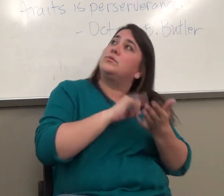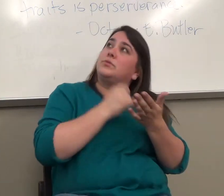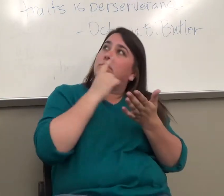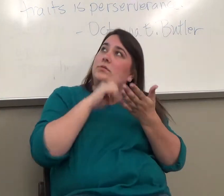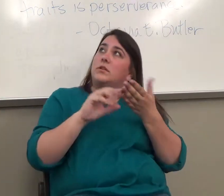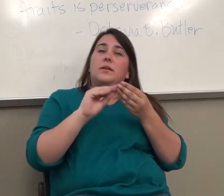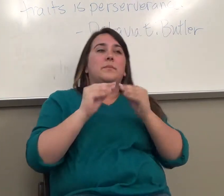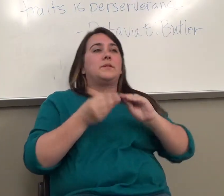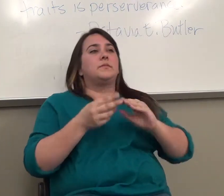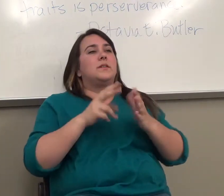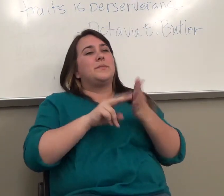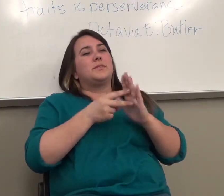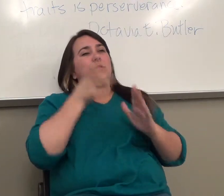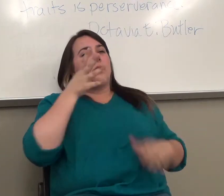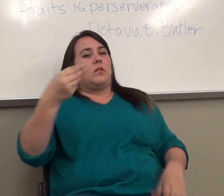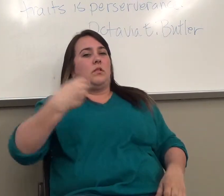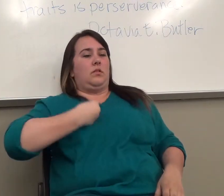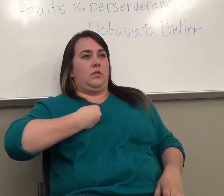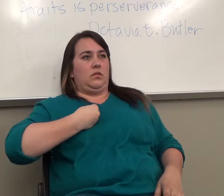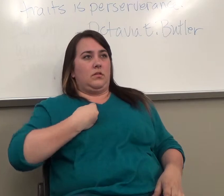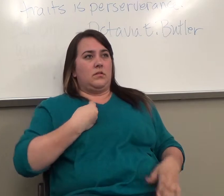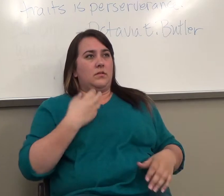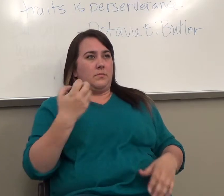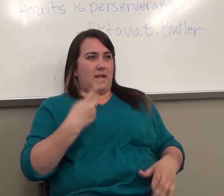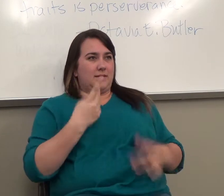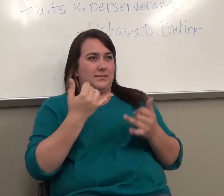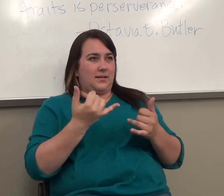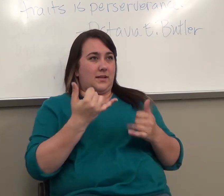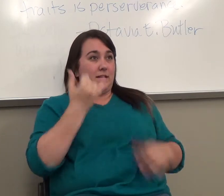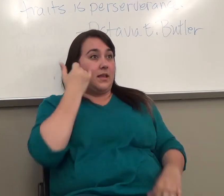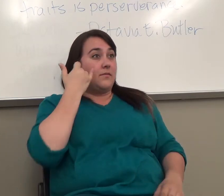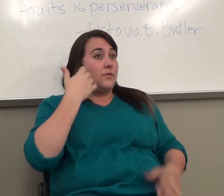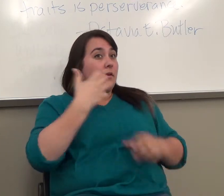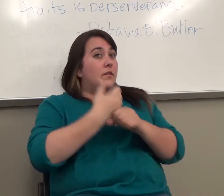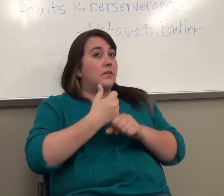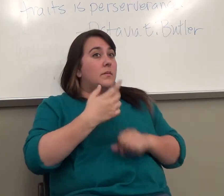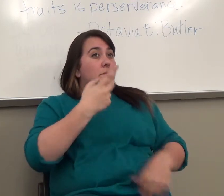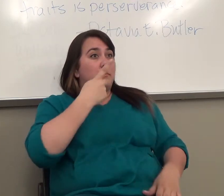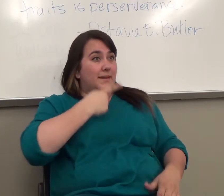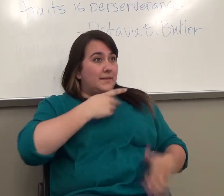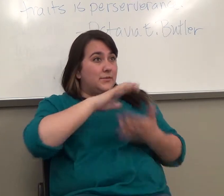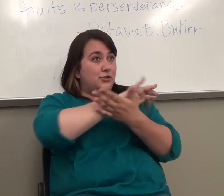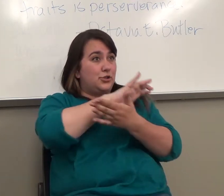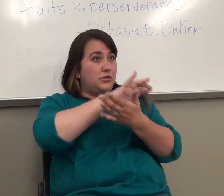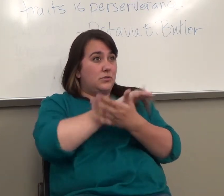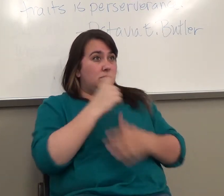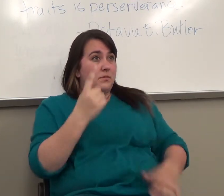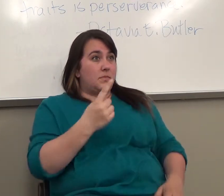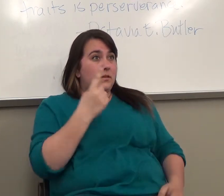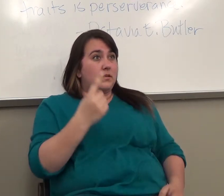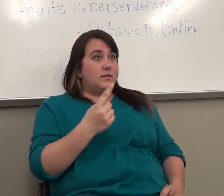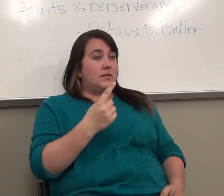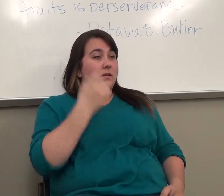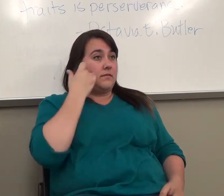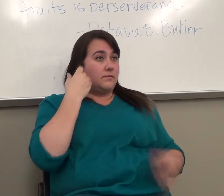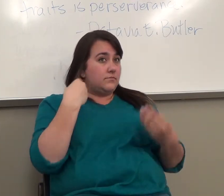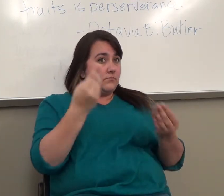okay? If you got a pink sheet on something, okay, if you